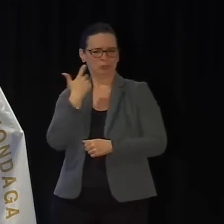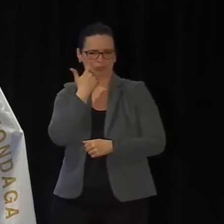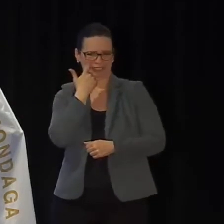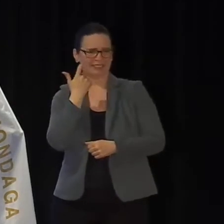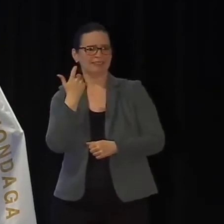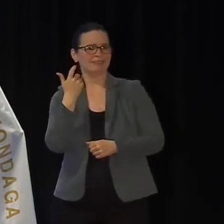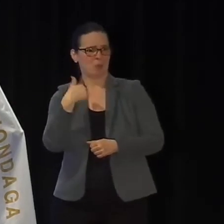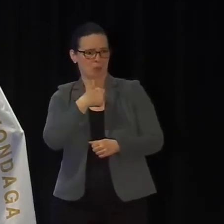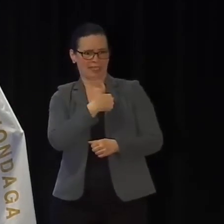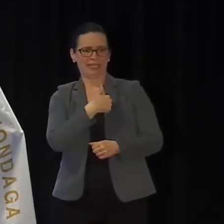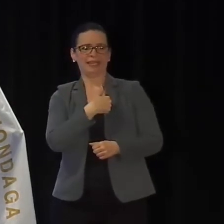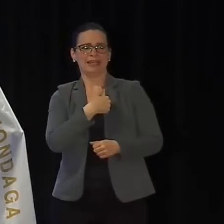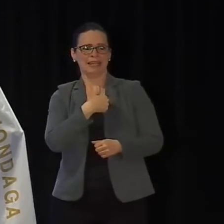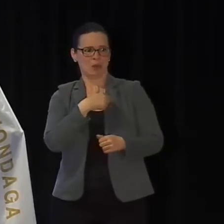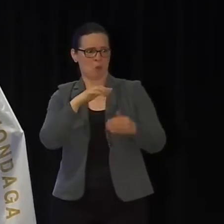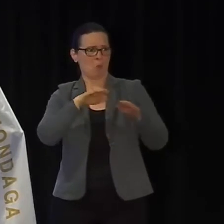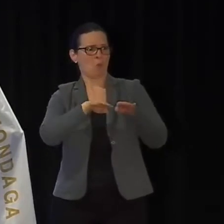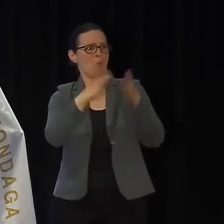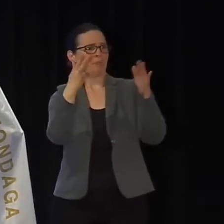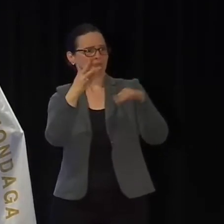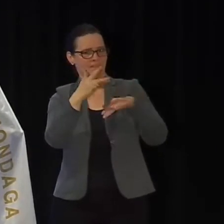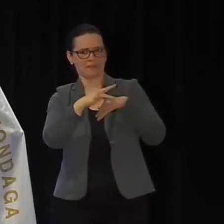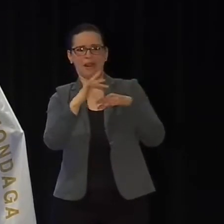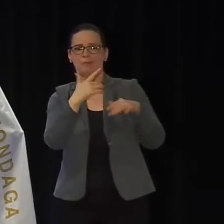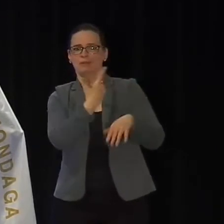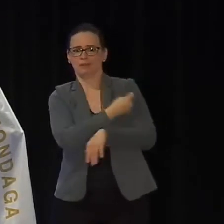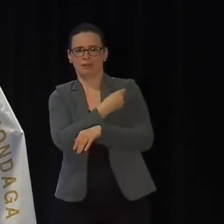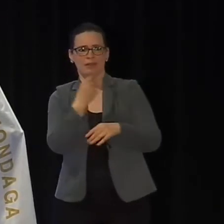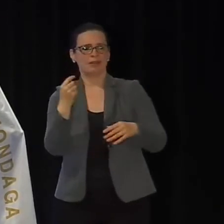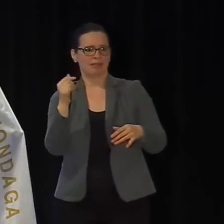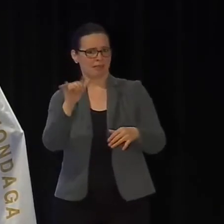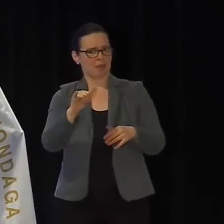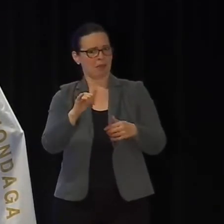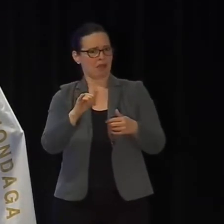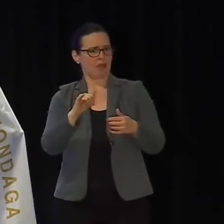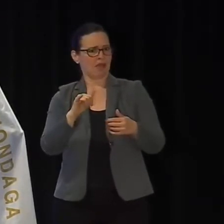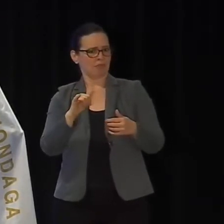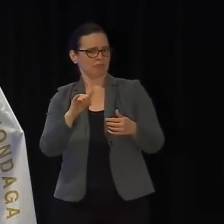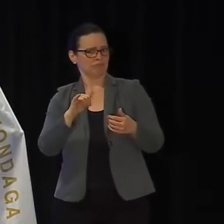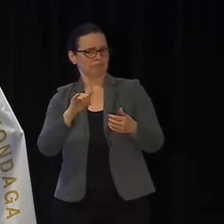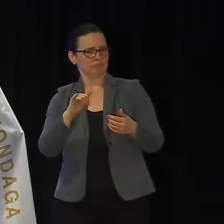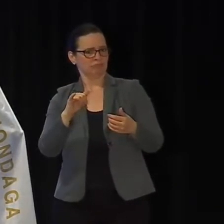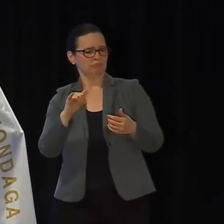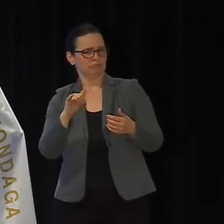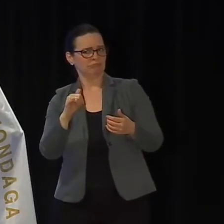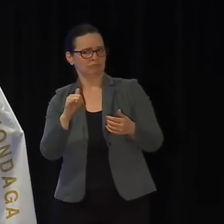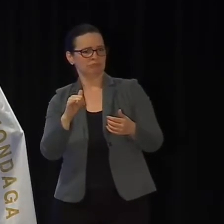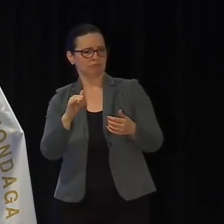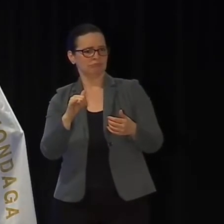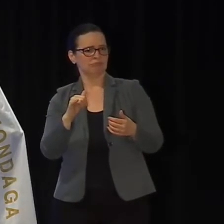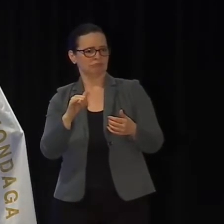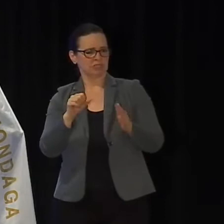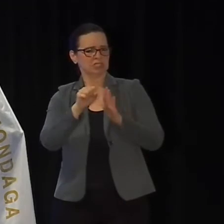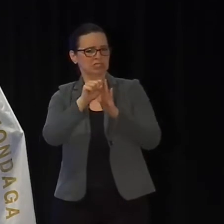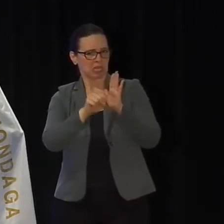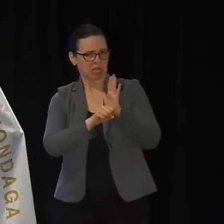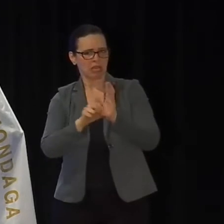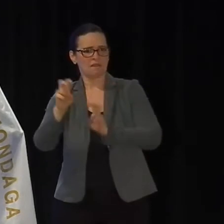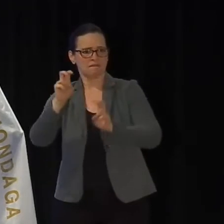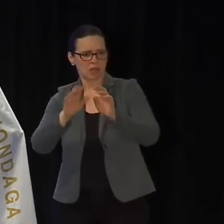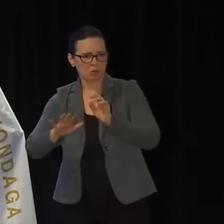I didn't see the total number. I didn't add them all up, but outside of the fairgrounds site, which gets its